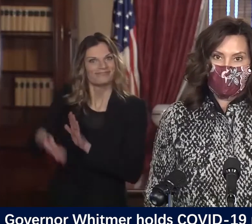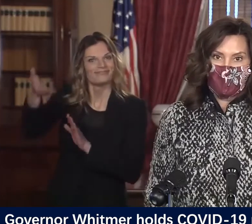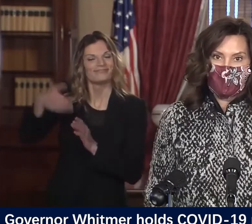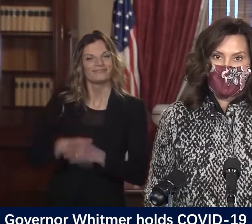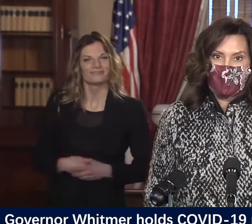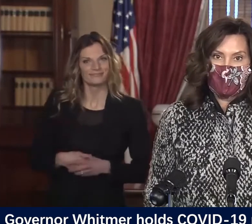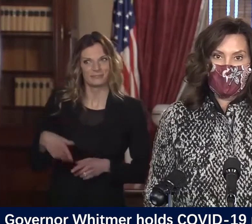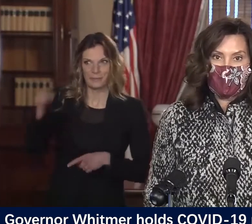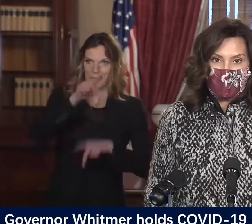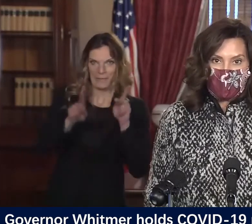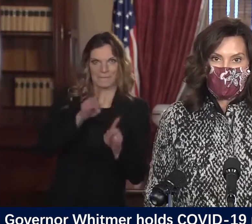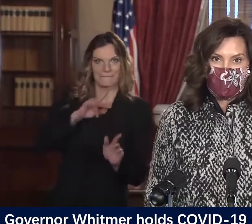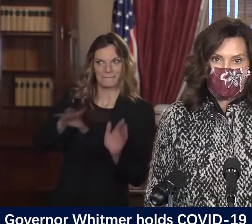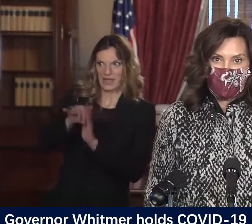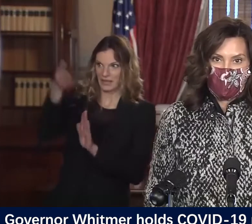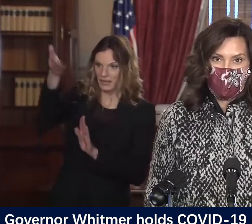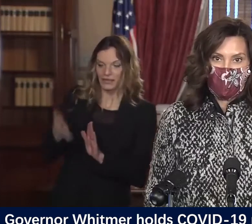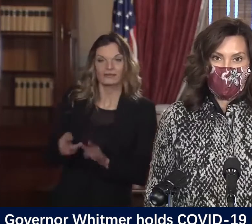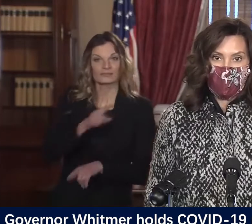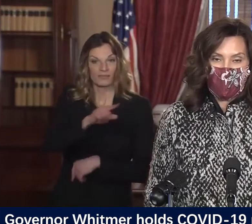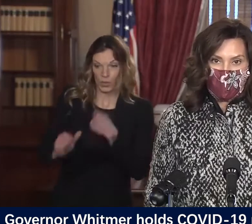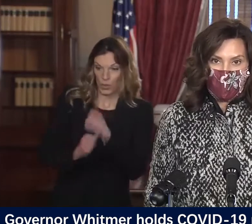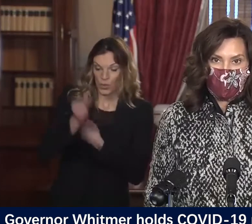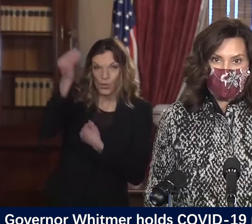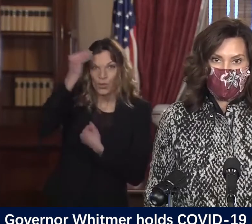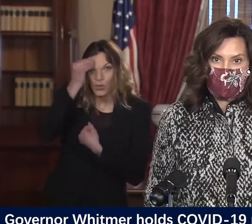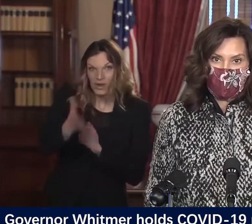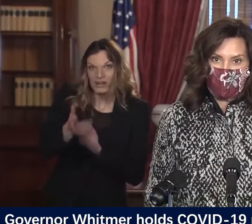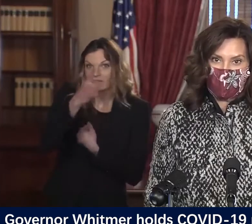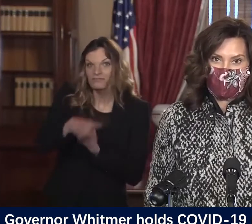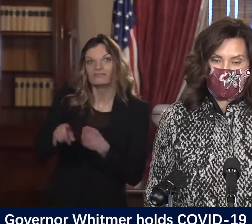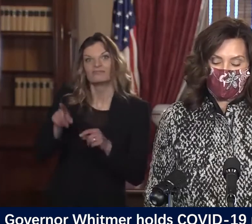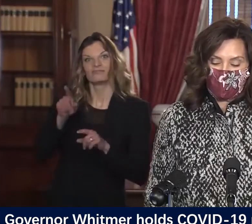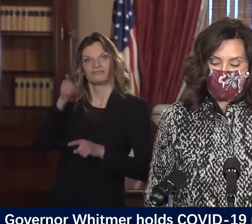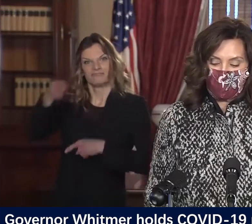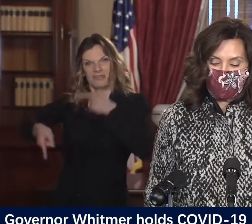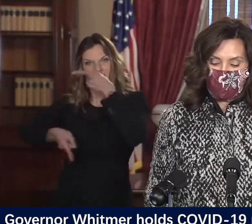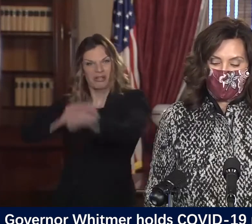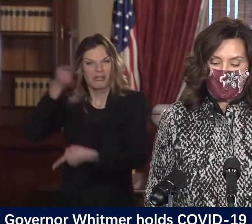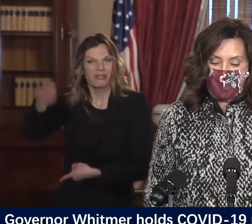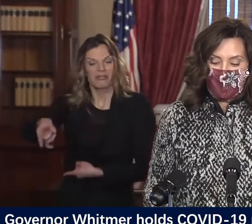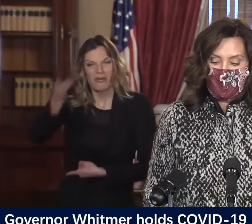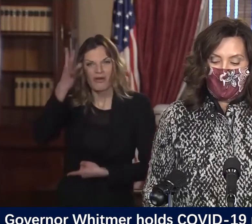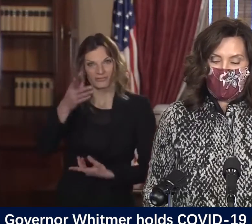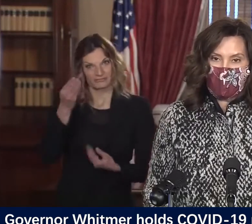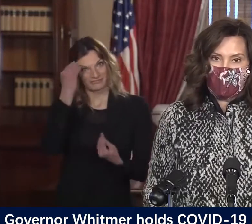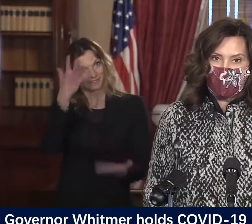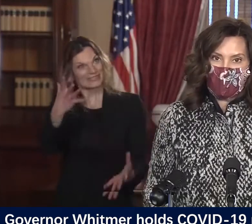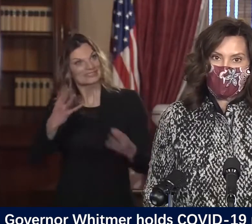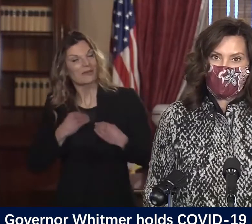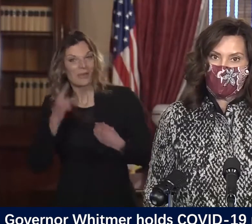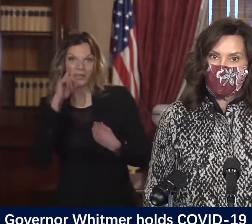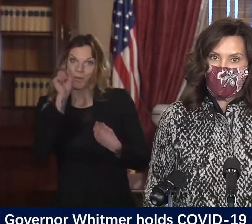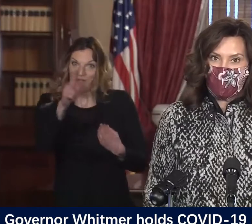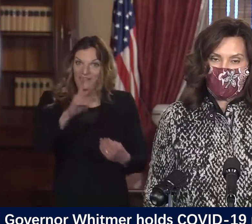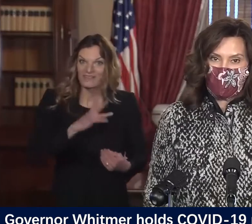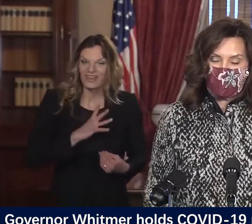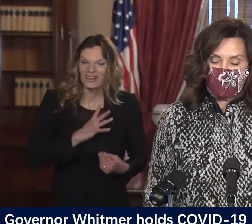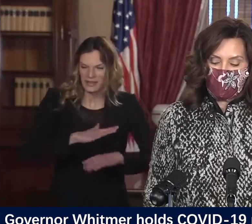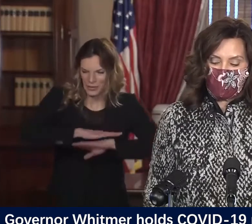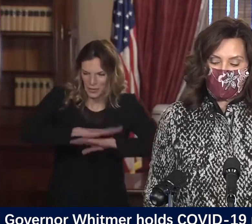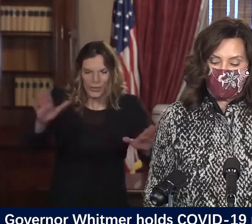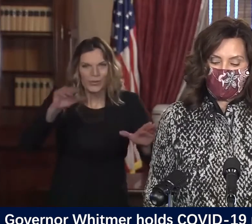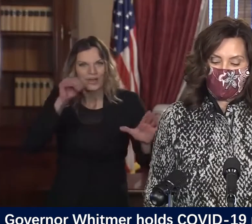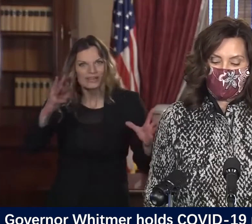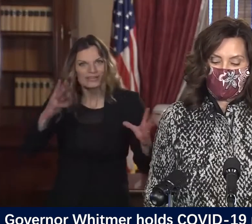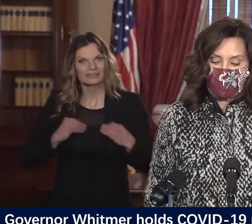party, are not acceptable. They are unlawful and they are unacceptable. Hate and violence have no place